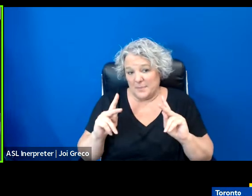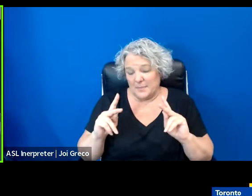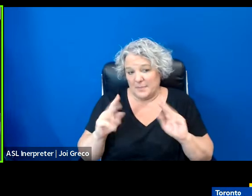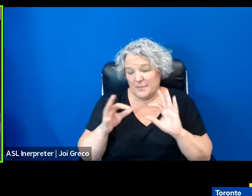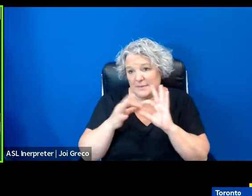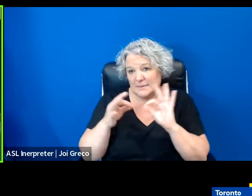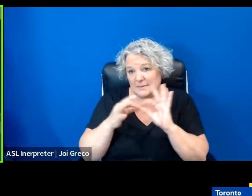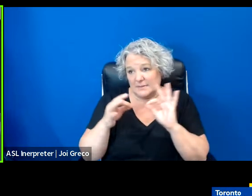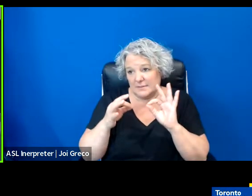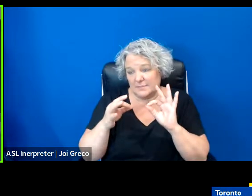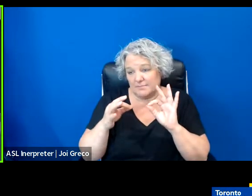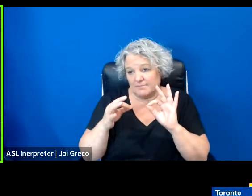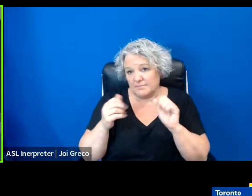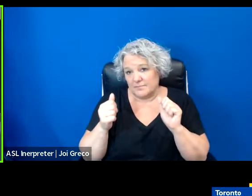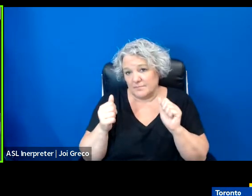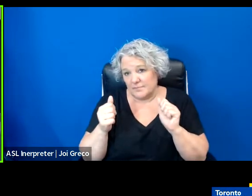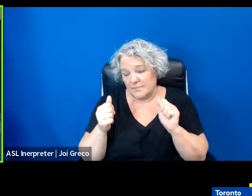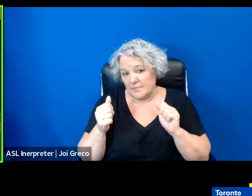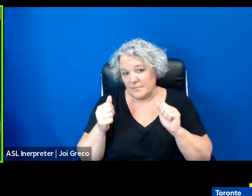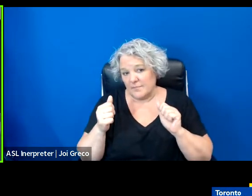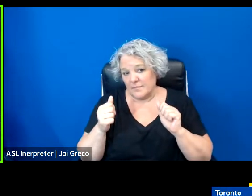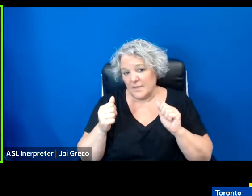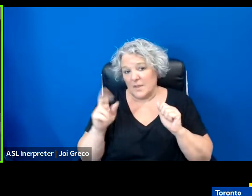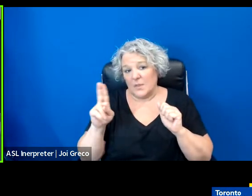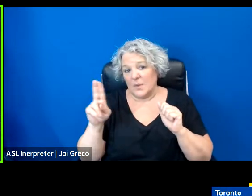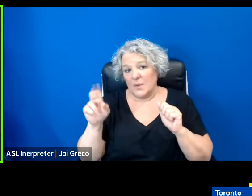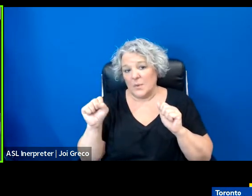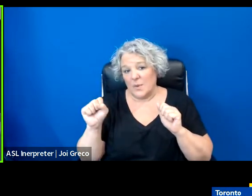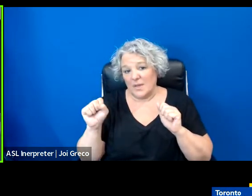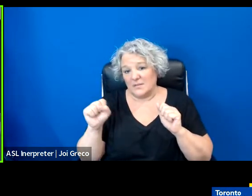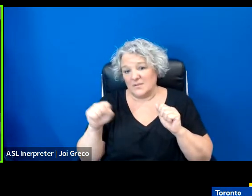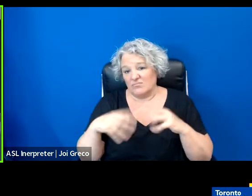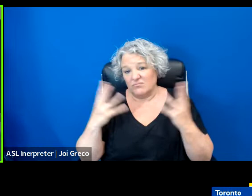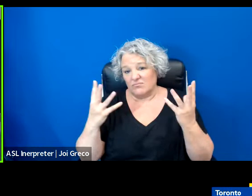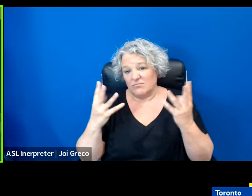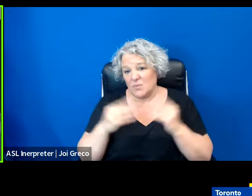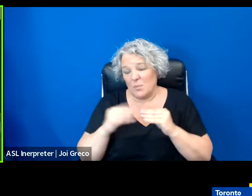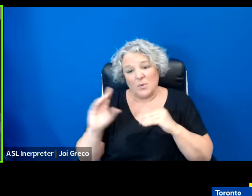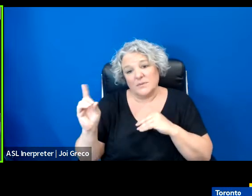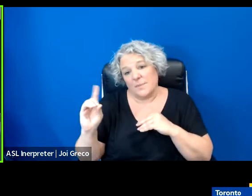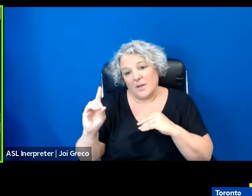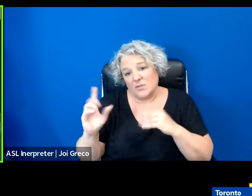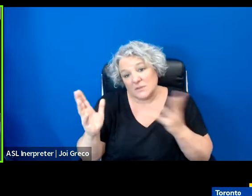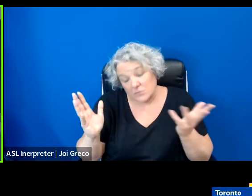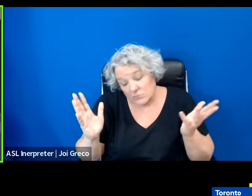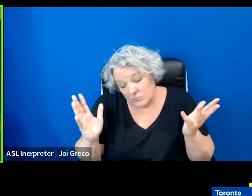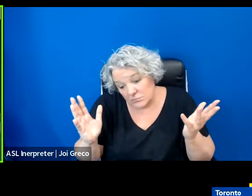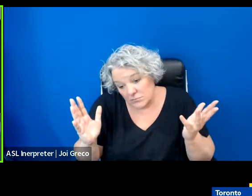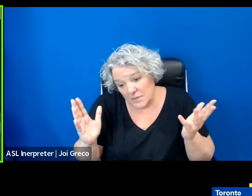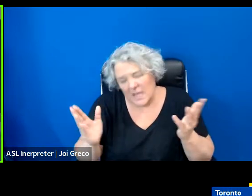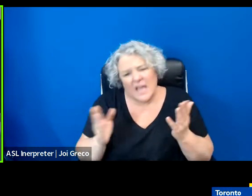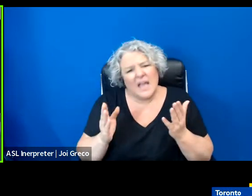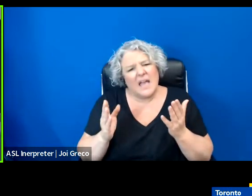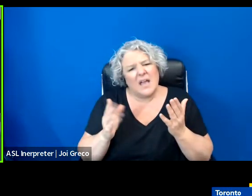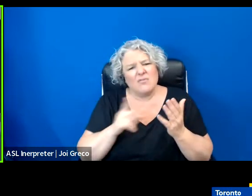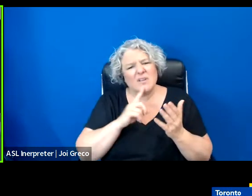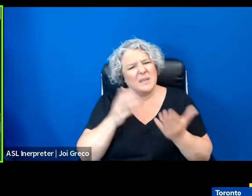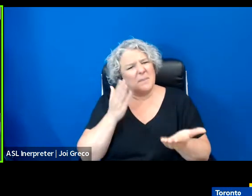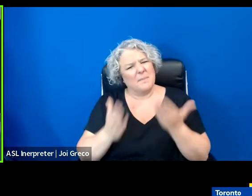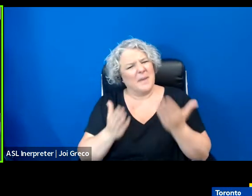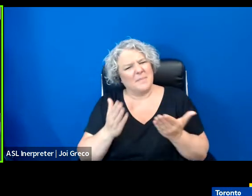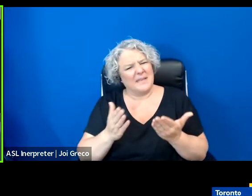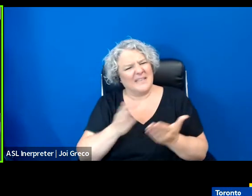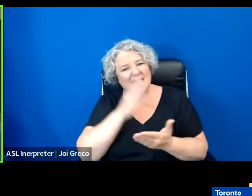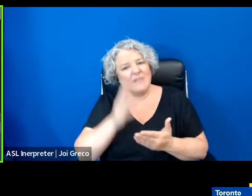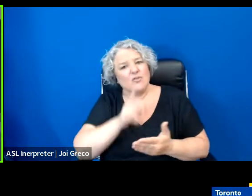saying that the United States is no longer a democracy, and maybe never was. I mean, it certainly never lived up